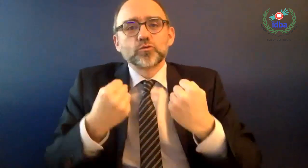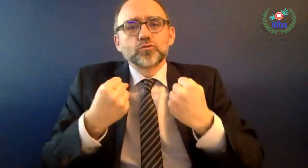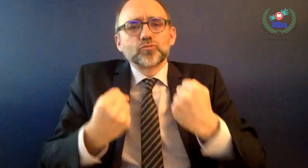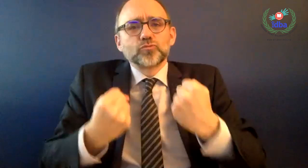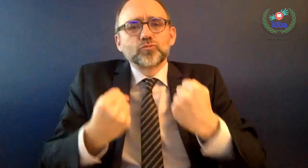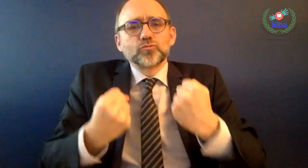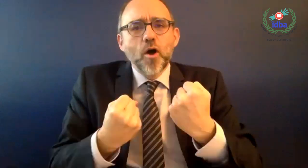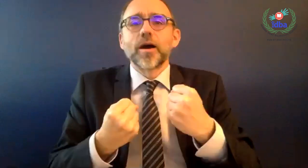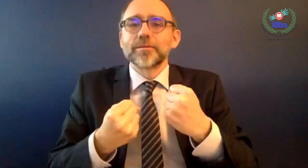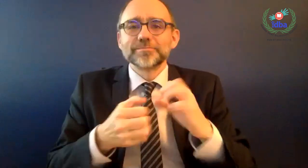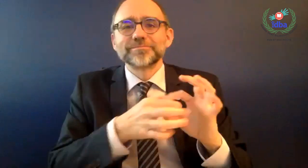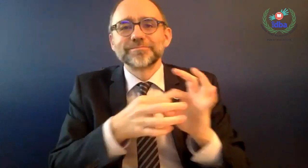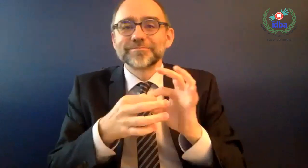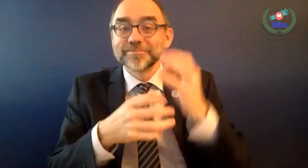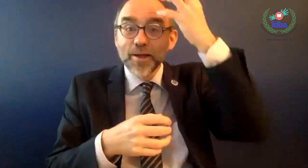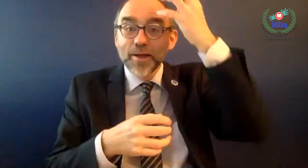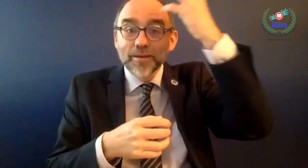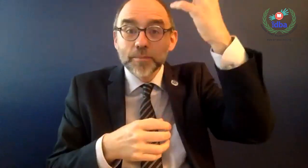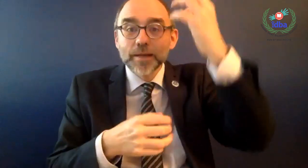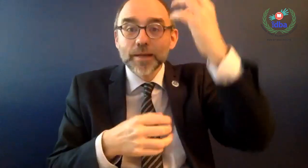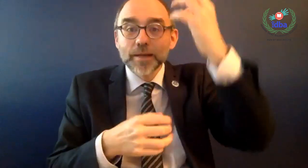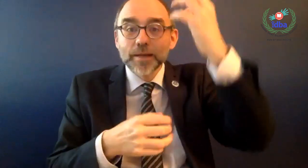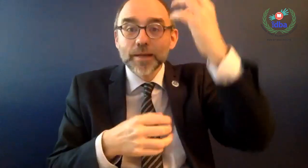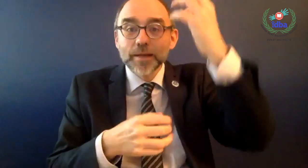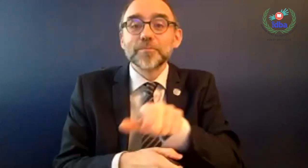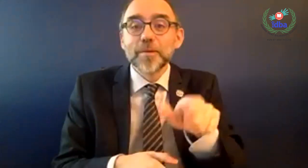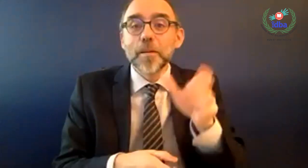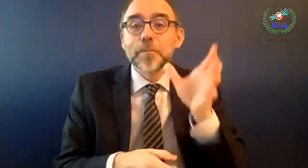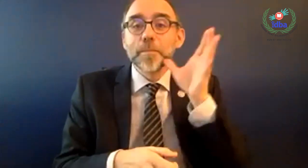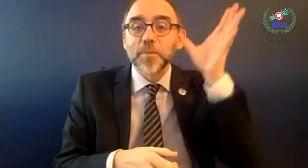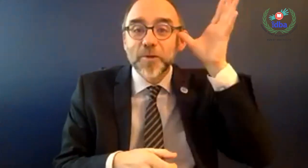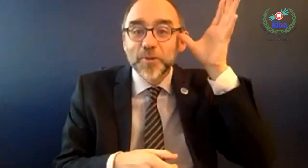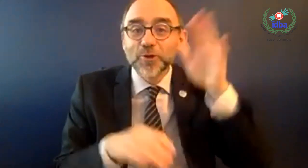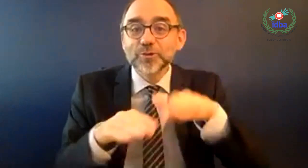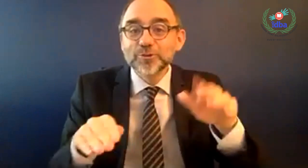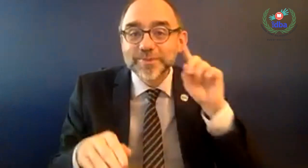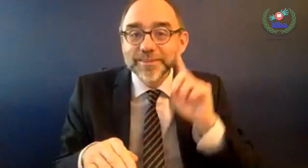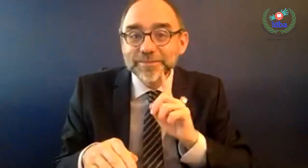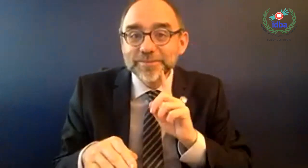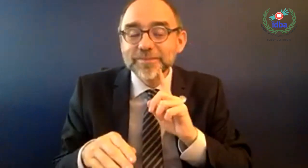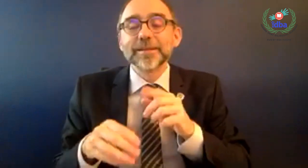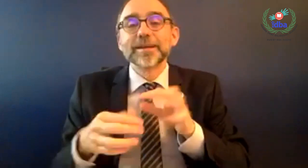the organizations who are led by the deaf organizations, and not the hearing organizations or hearing